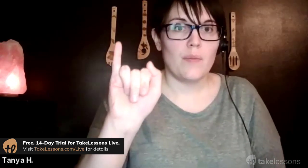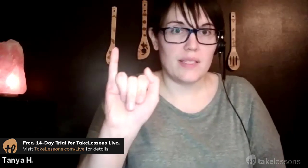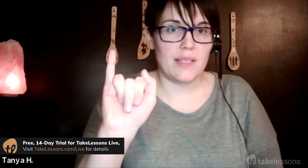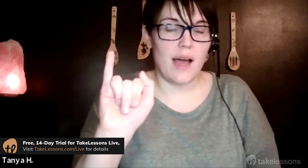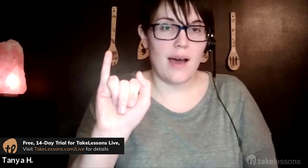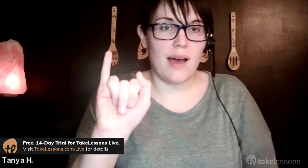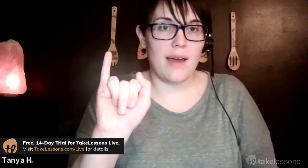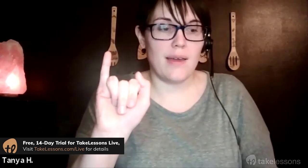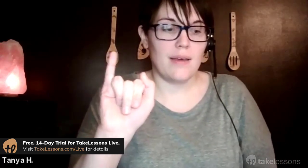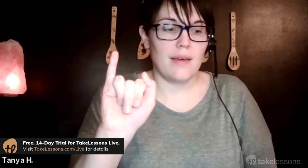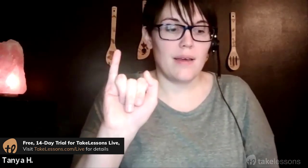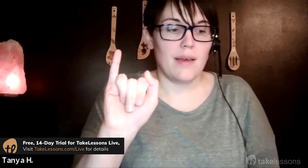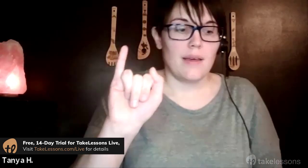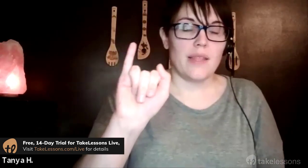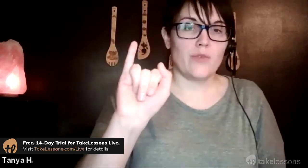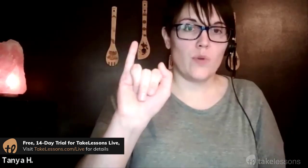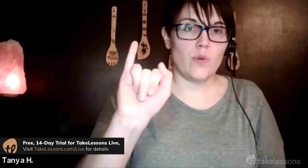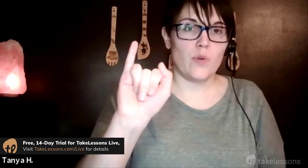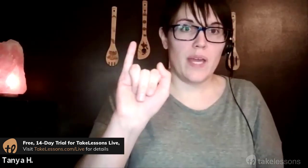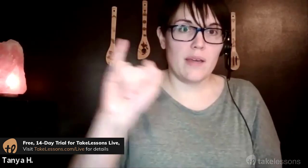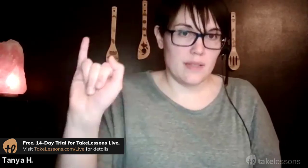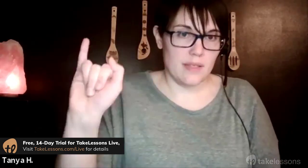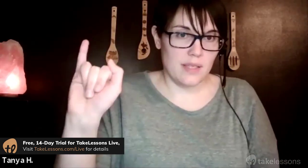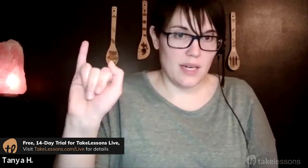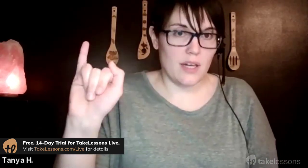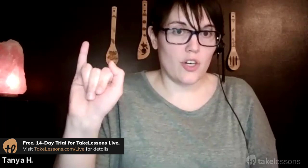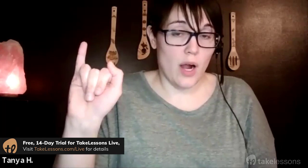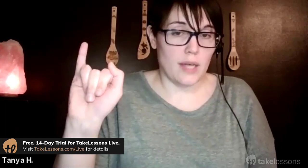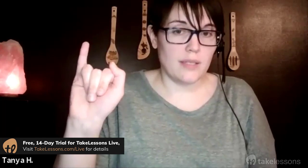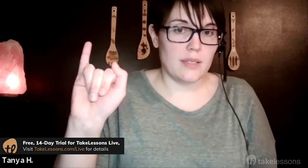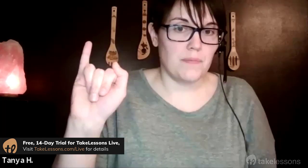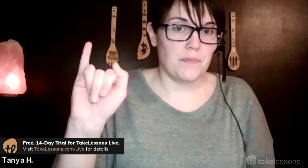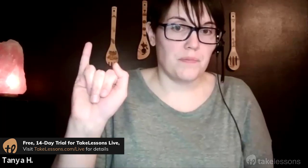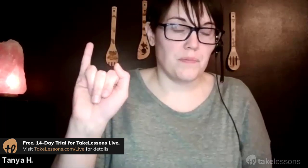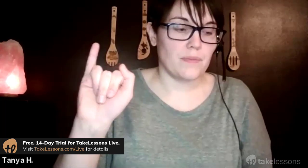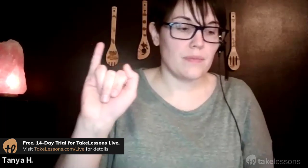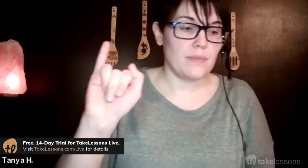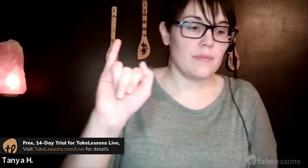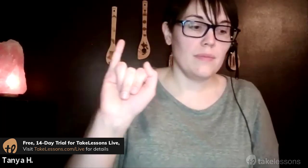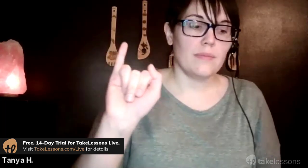is I. This would be slid across.